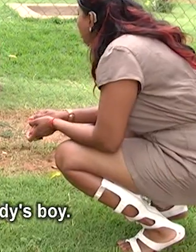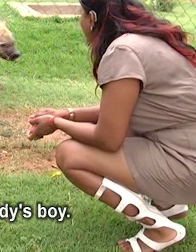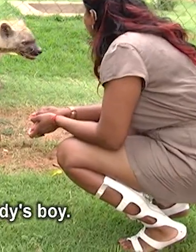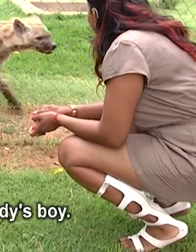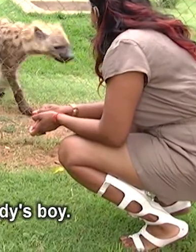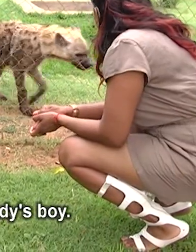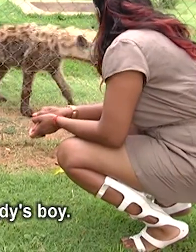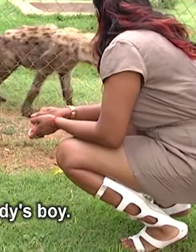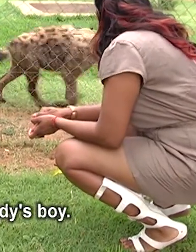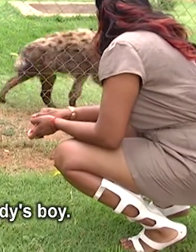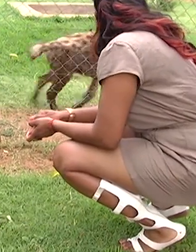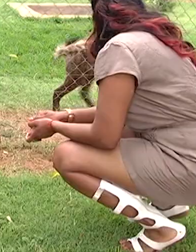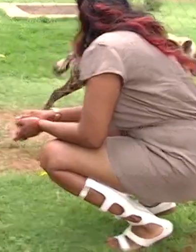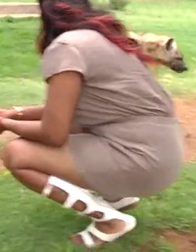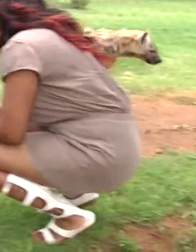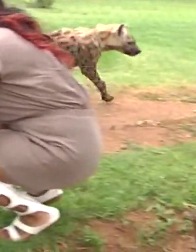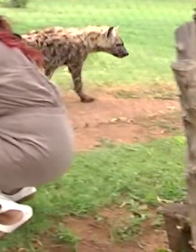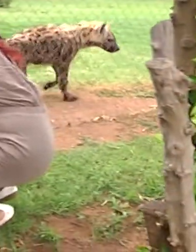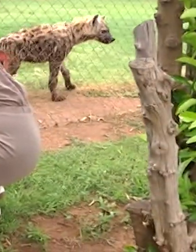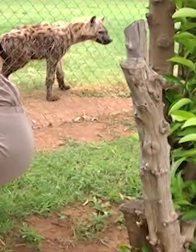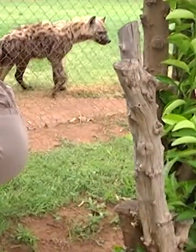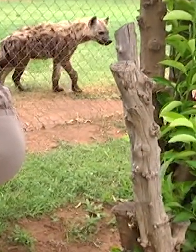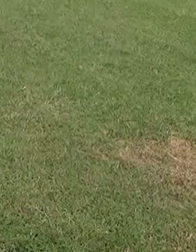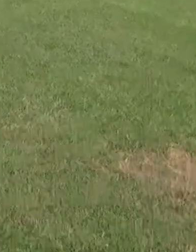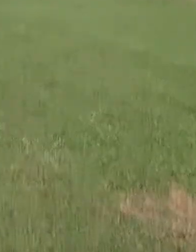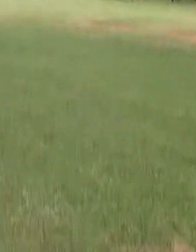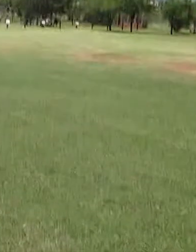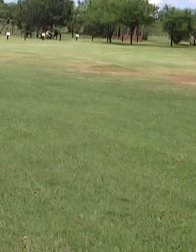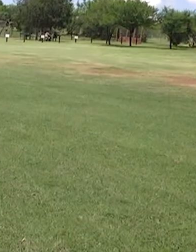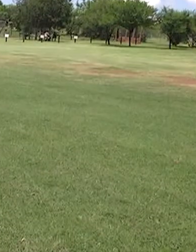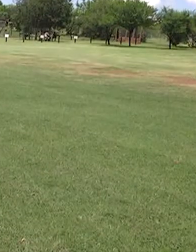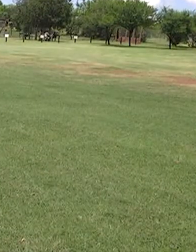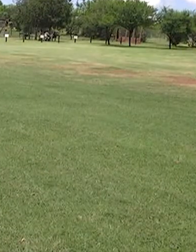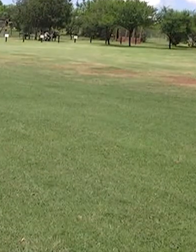Hallo, pussycat. Hallo. Kom.